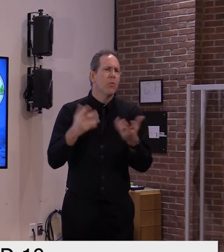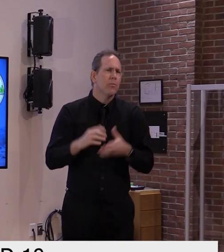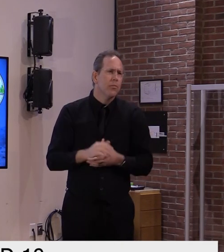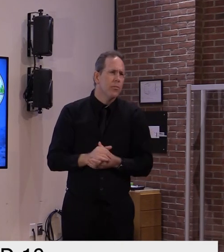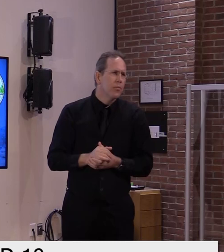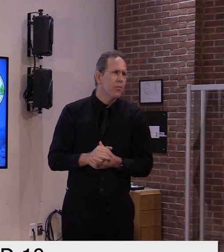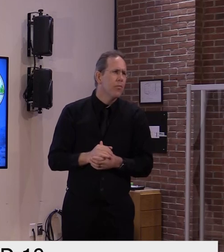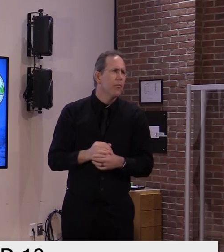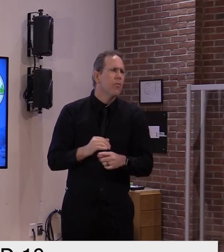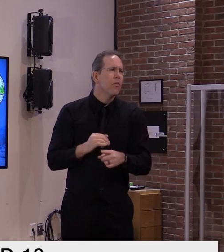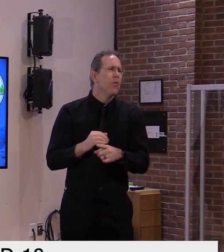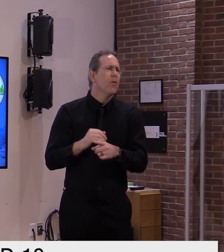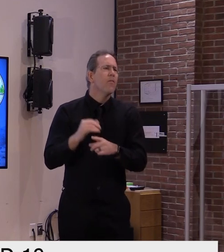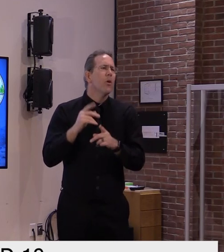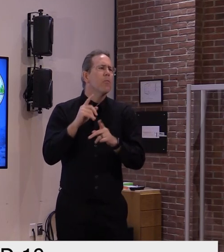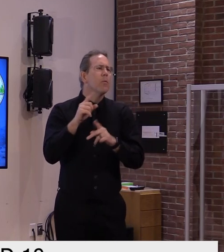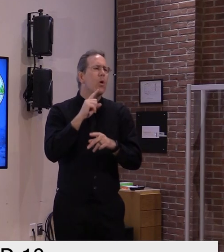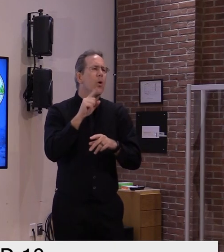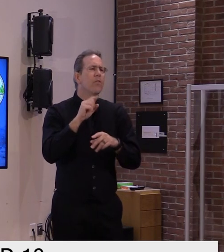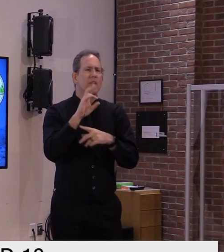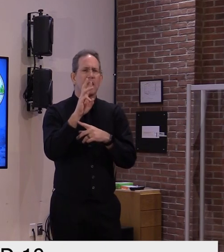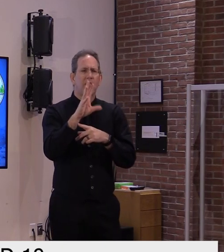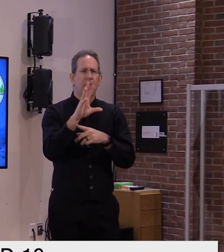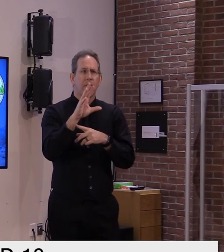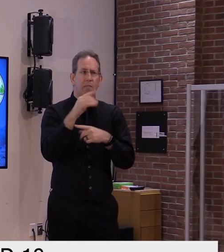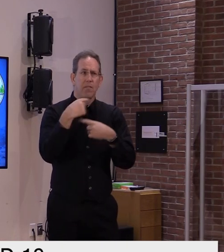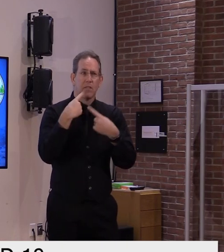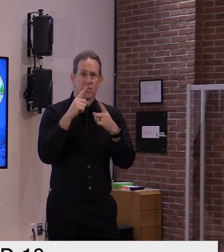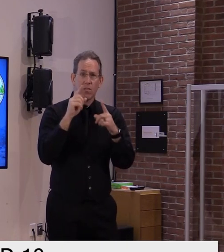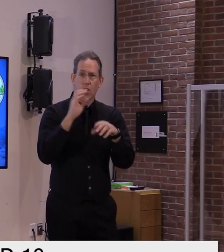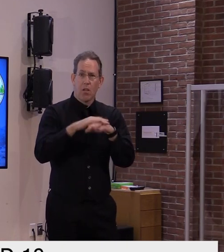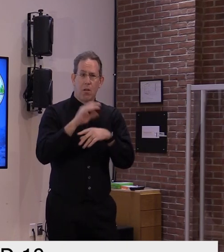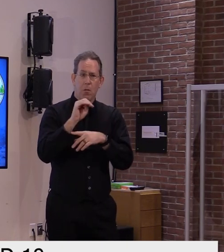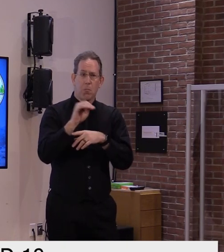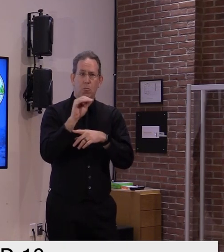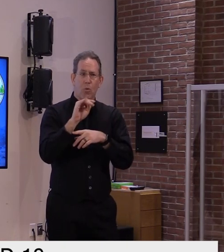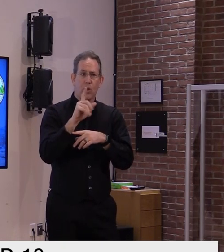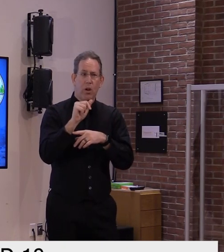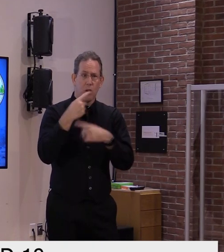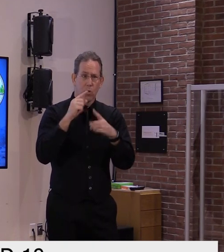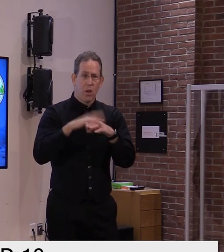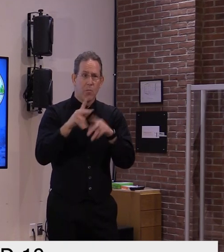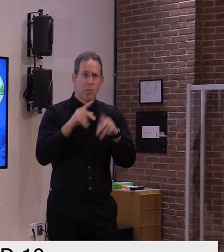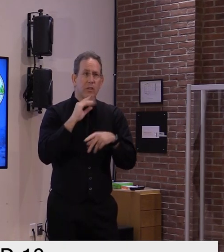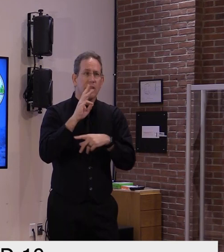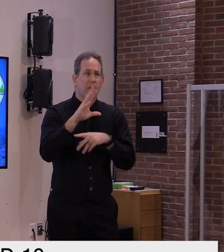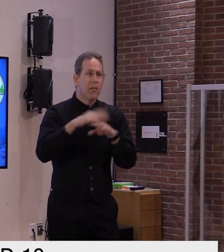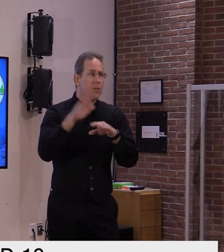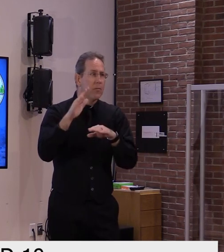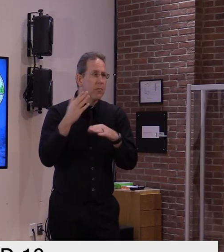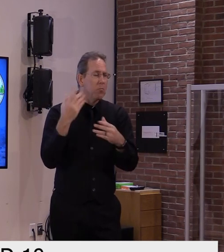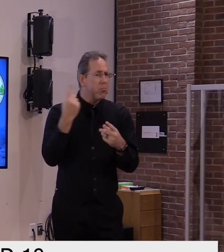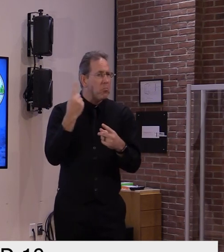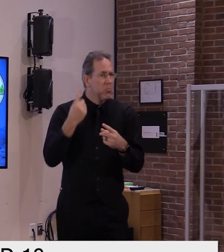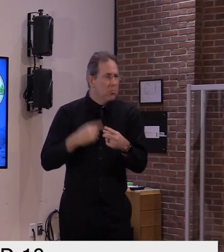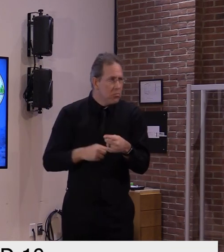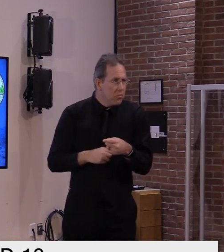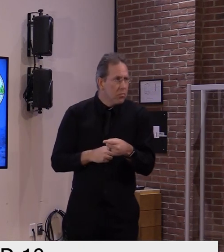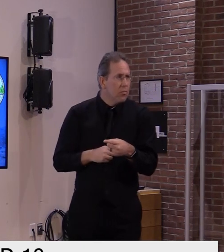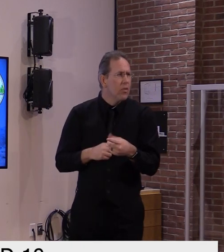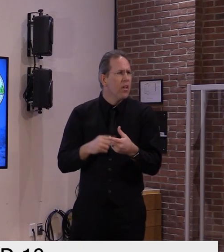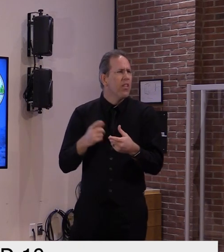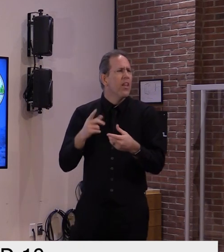for people over 65. And with the number of patients that have like allergies and